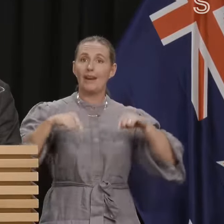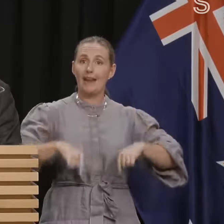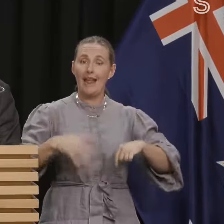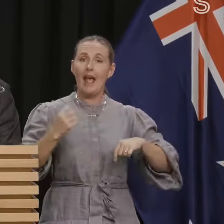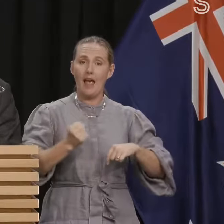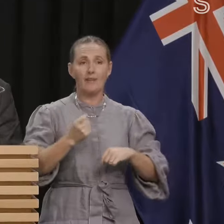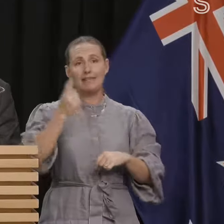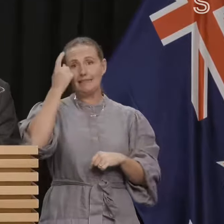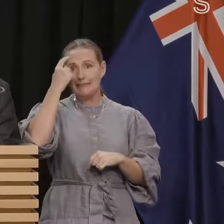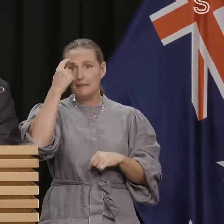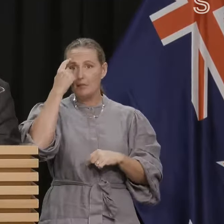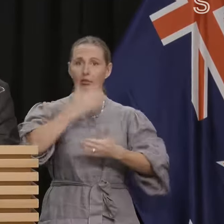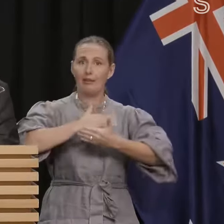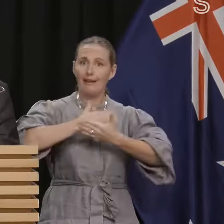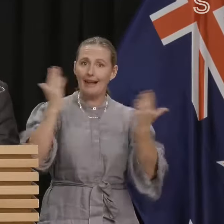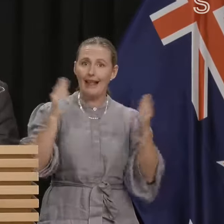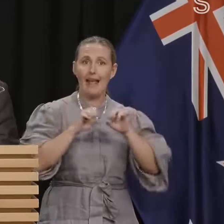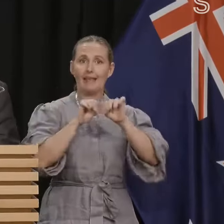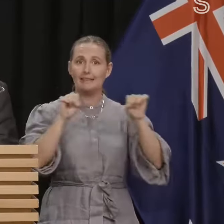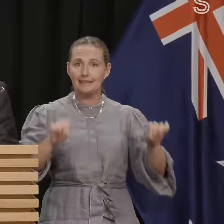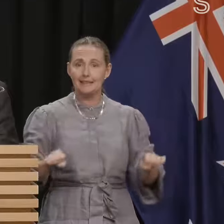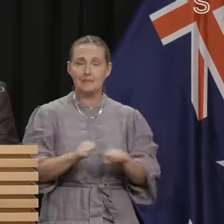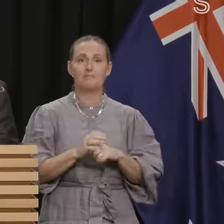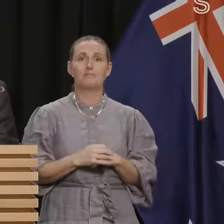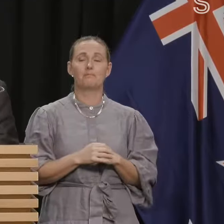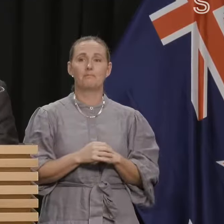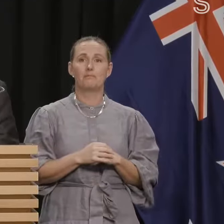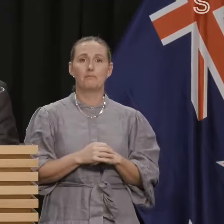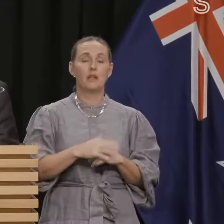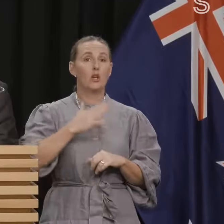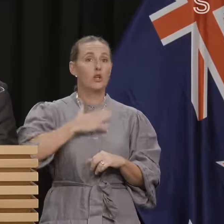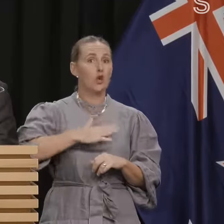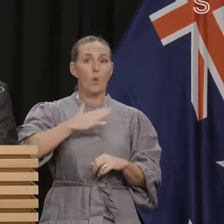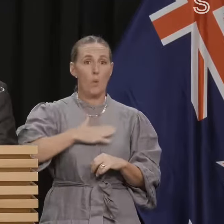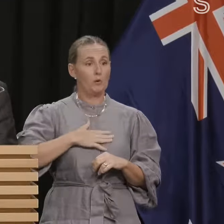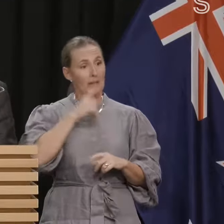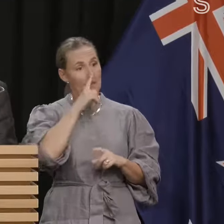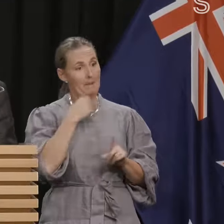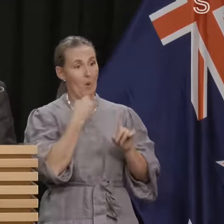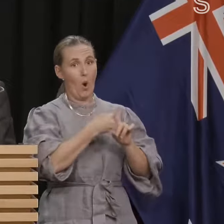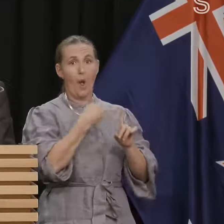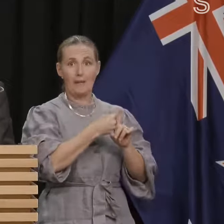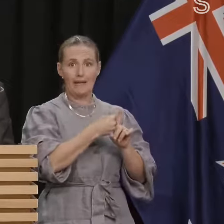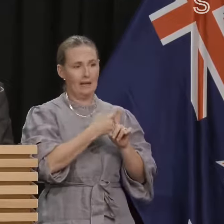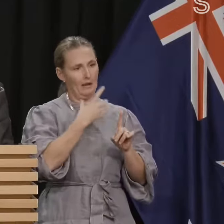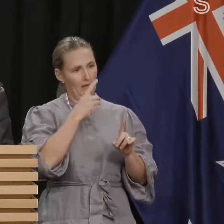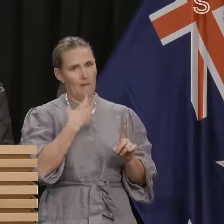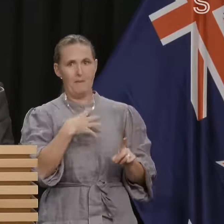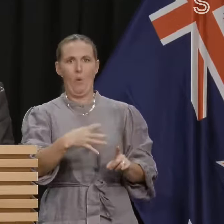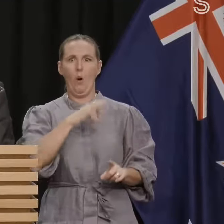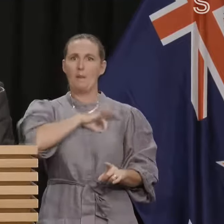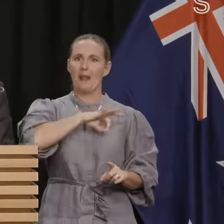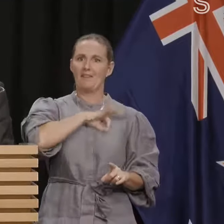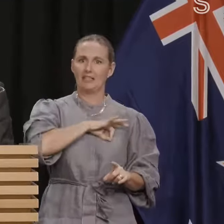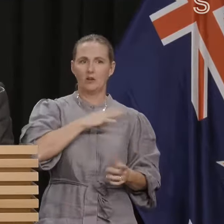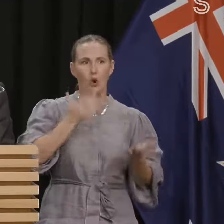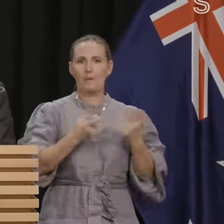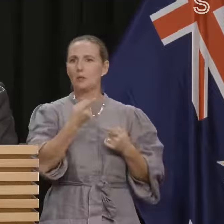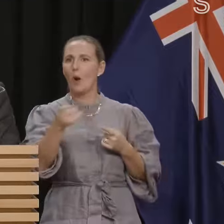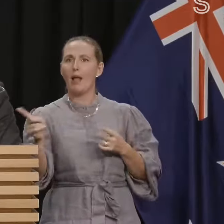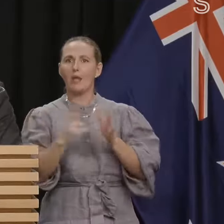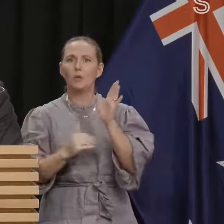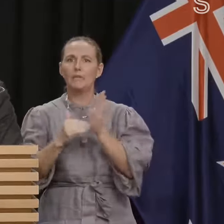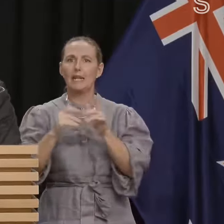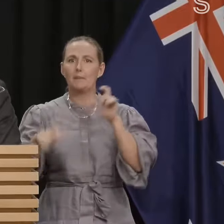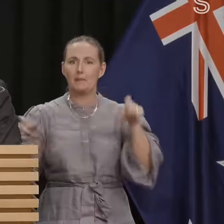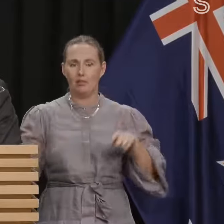transparent system that doesn't give the impression that lobbyists enjoy unfair advantage over other New Zealanders. That's why I'm setting out